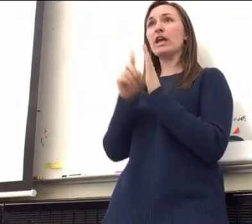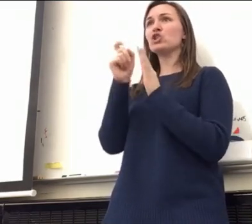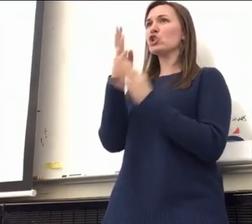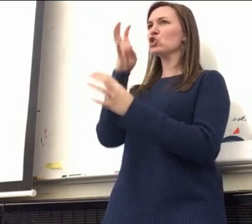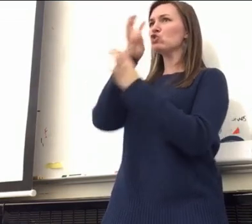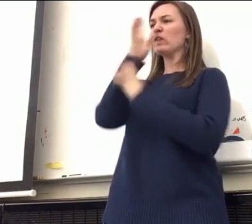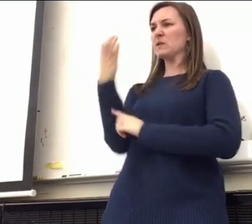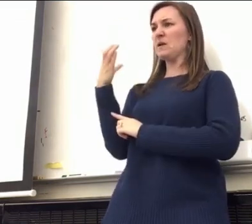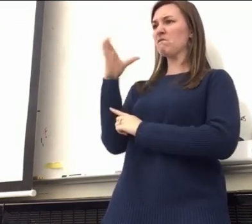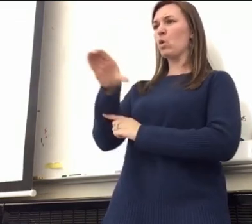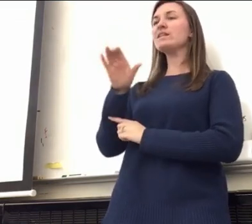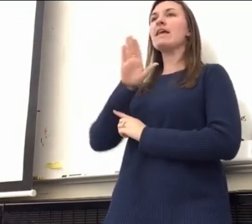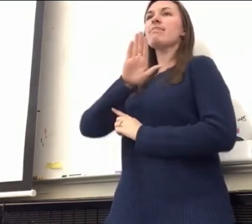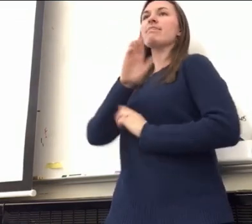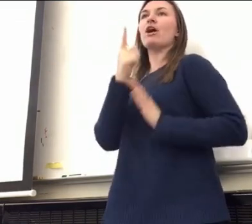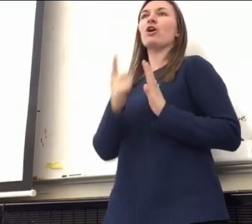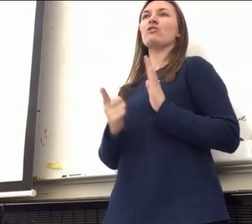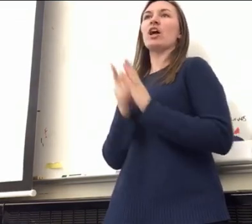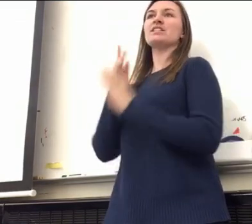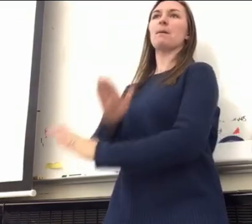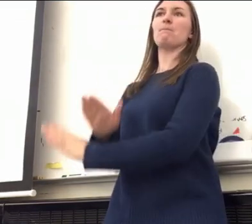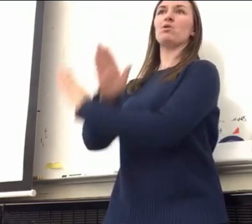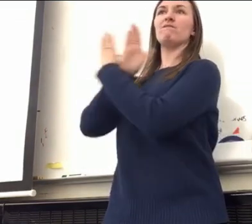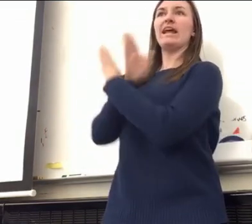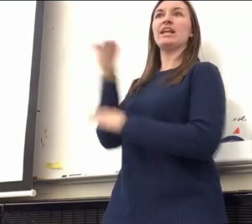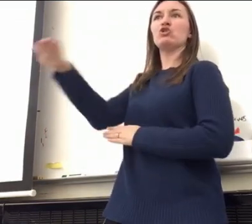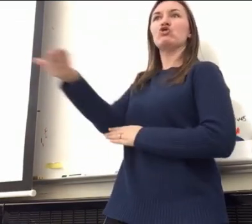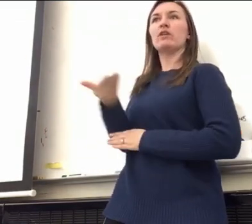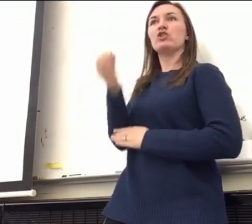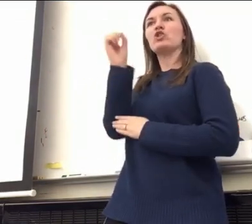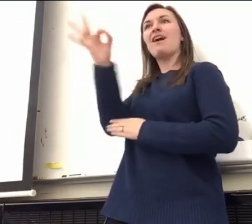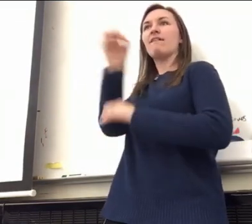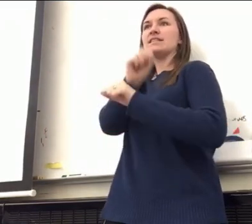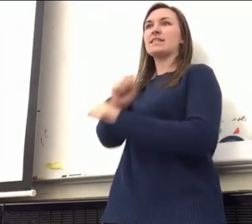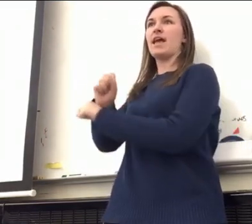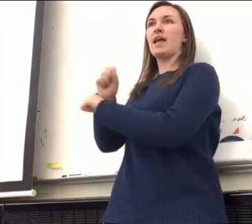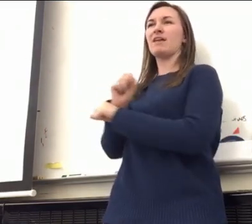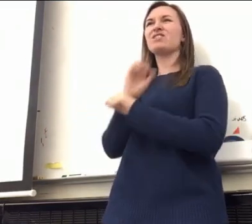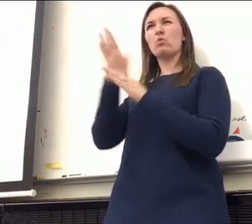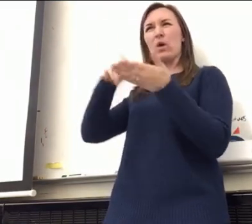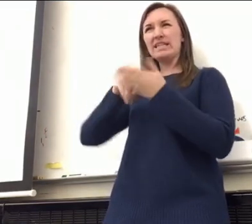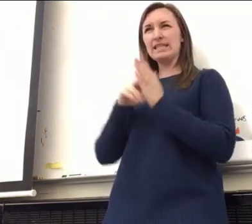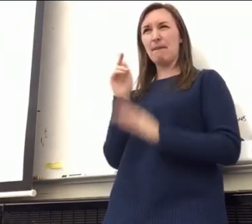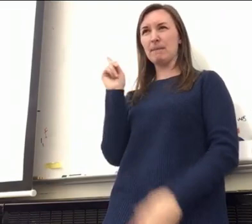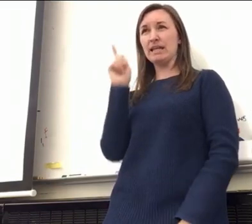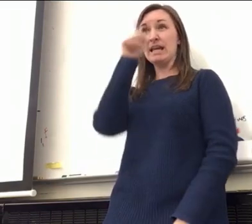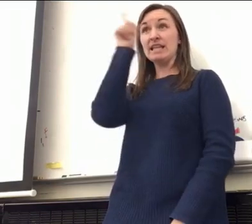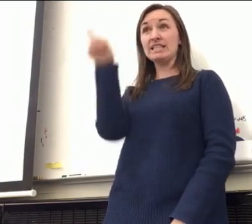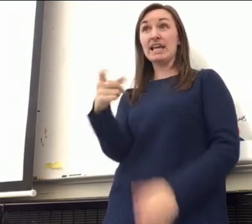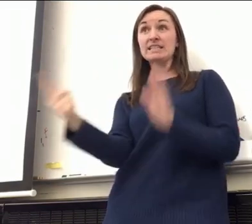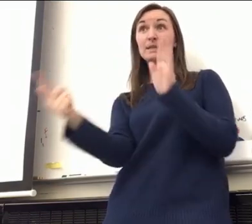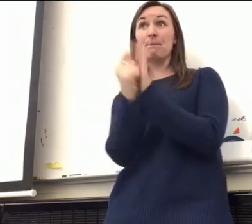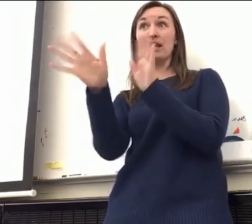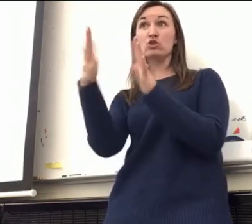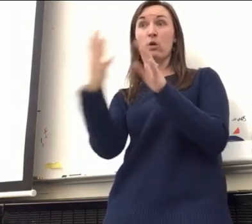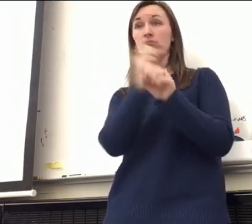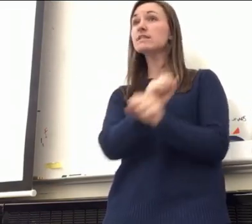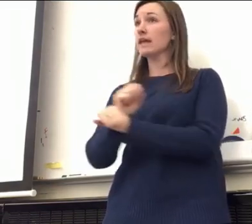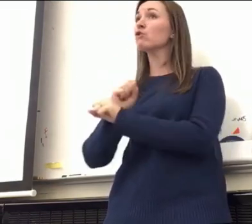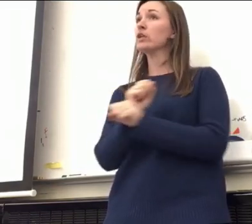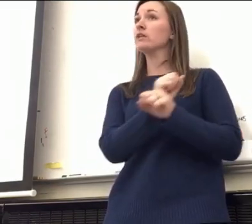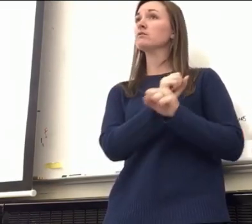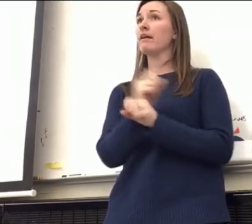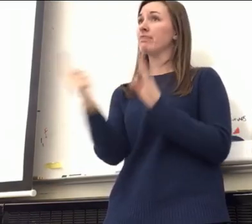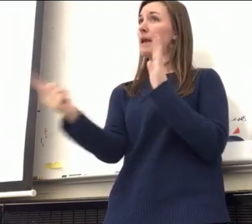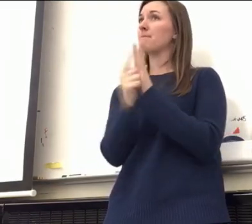the colonization laws and prevent the further introduction of slaves. What does that mean Texas is going to ban?